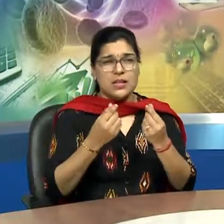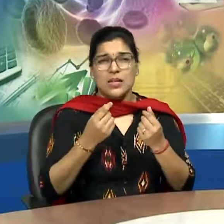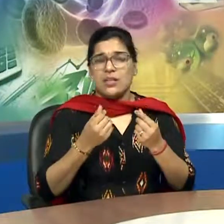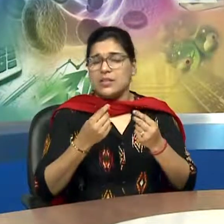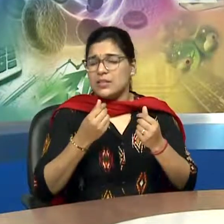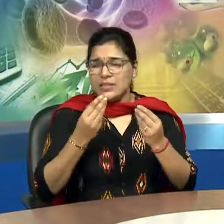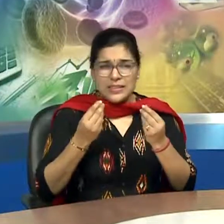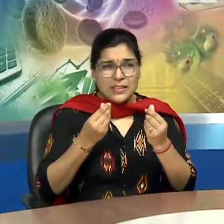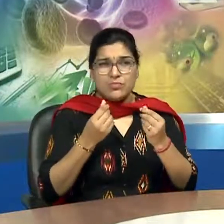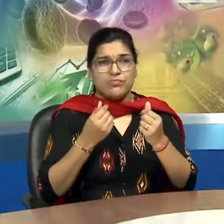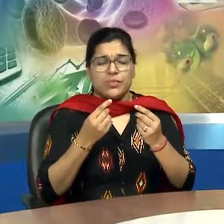there may be some